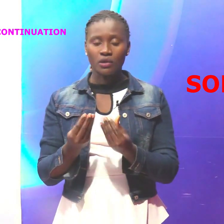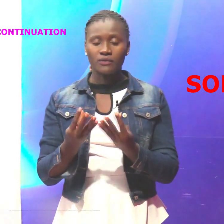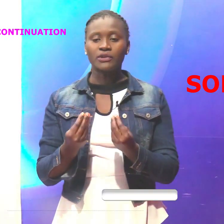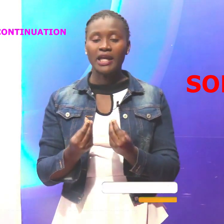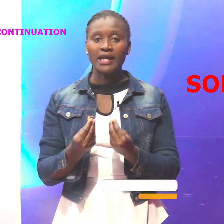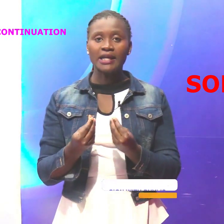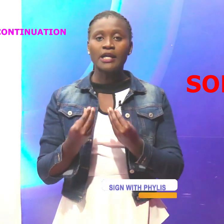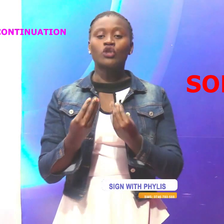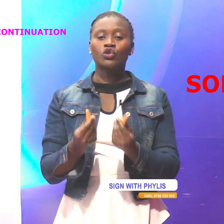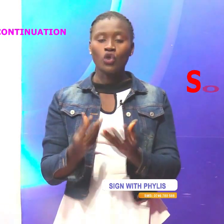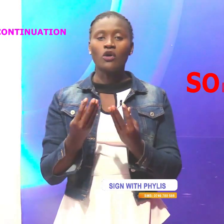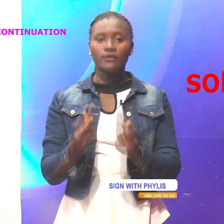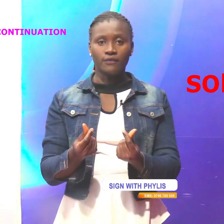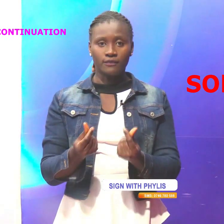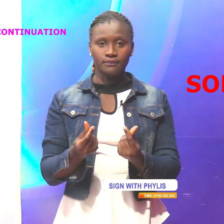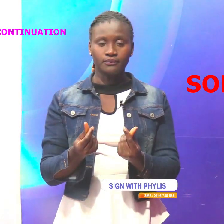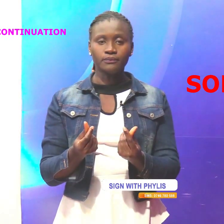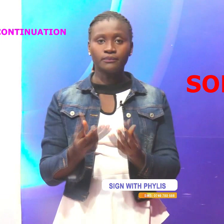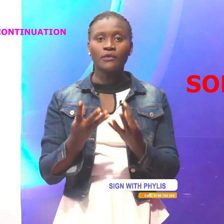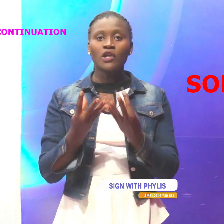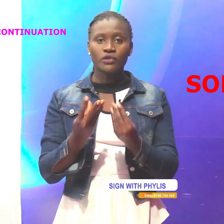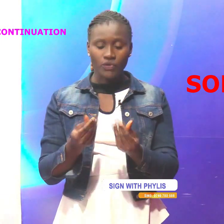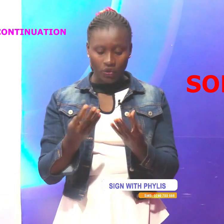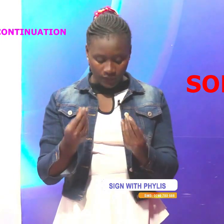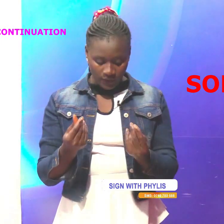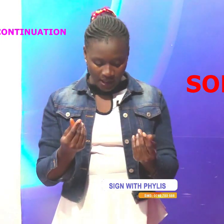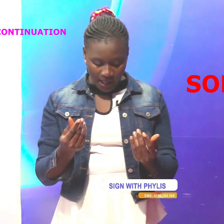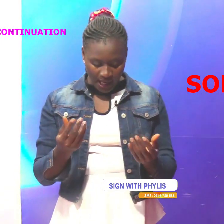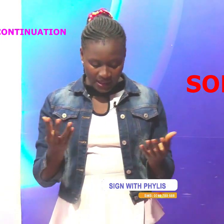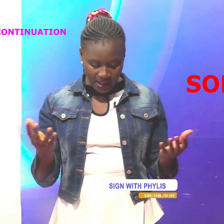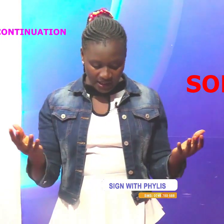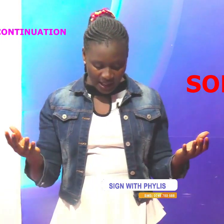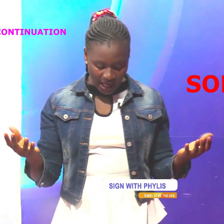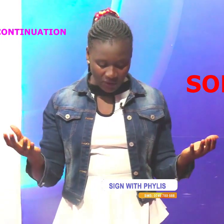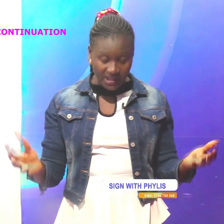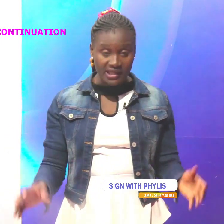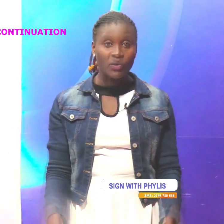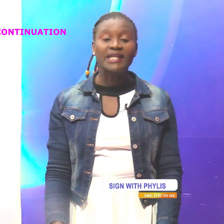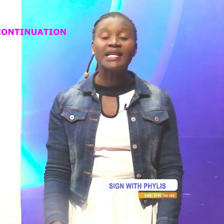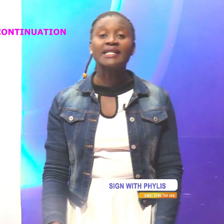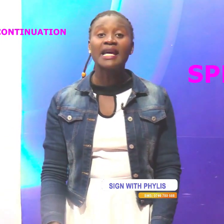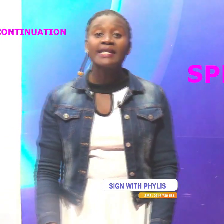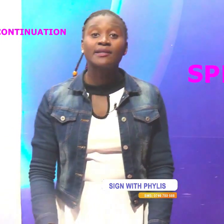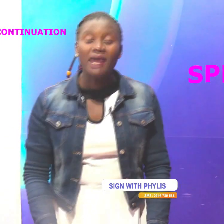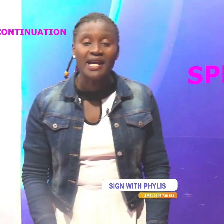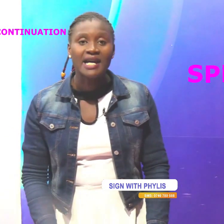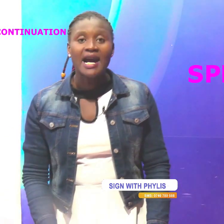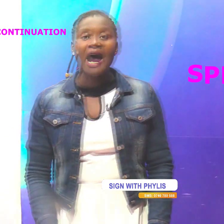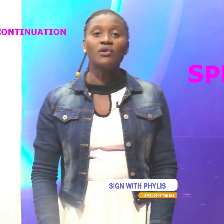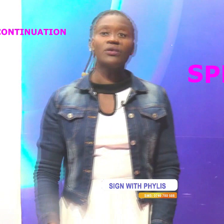Okay? Solve. Solve. And then our next word is speak. How do we